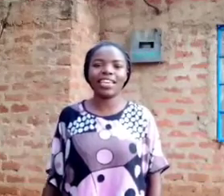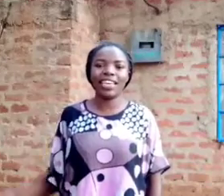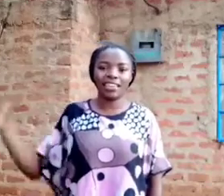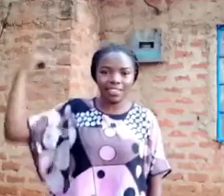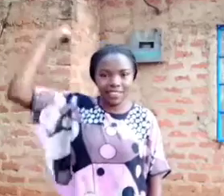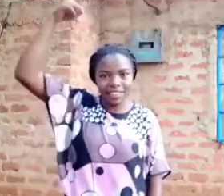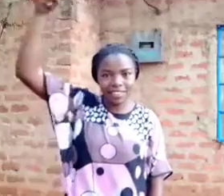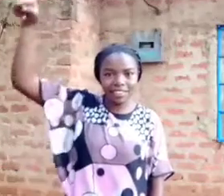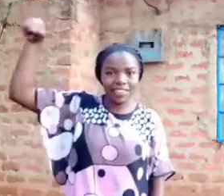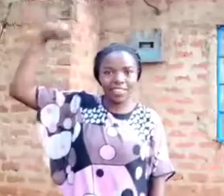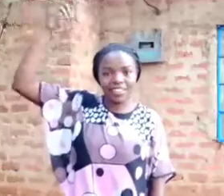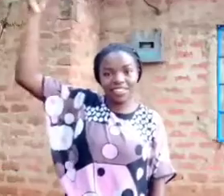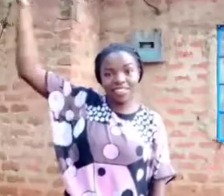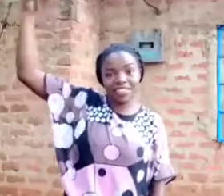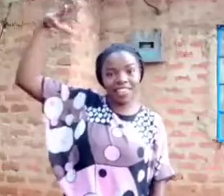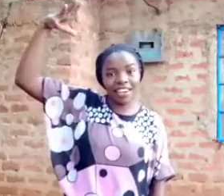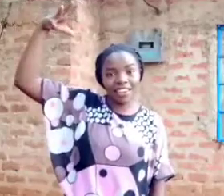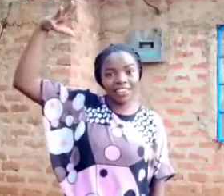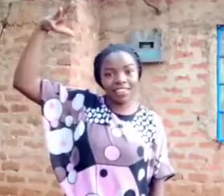is sun.